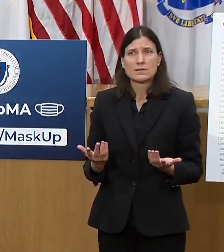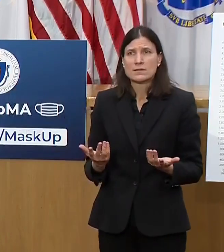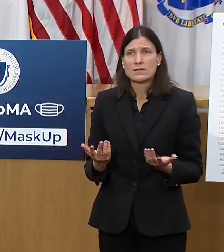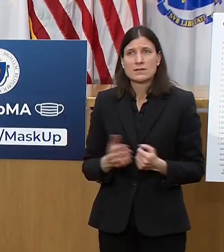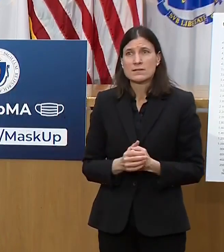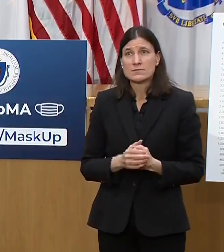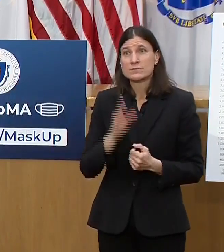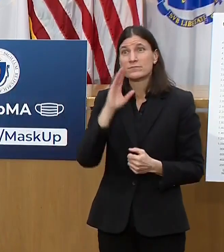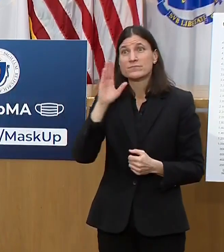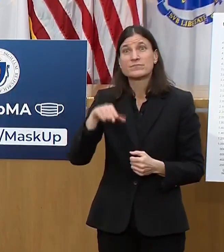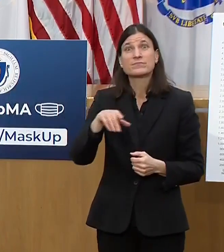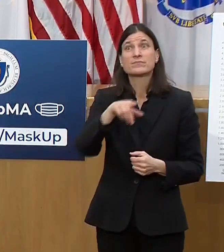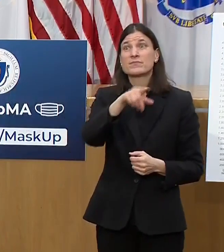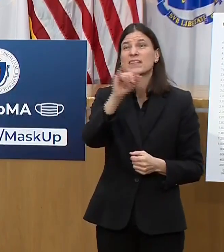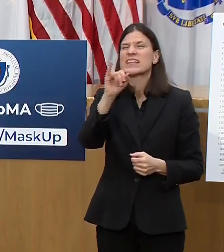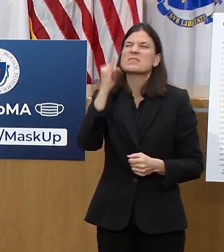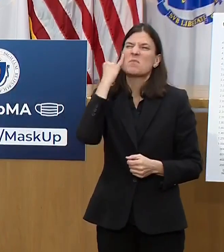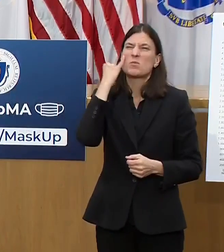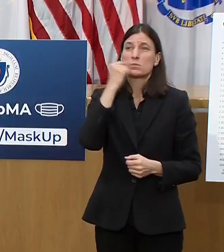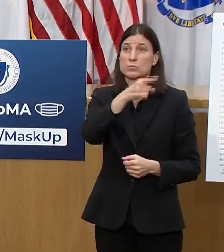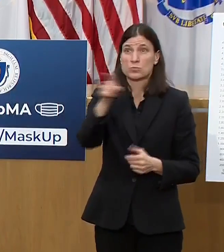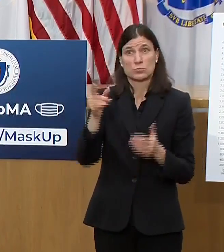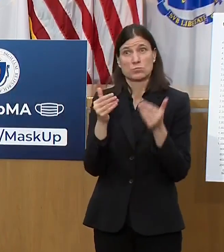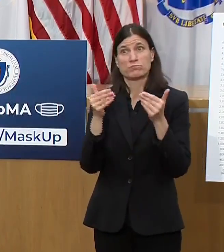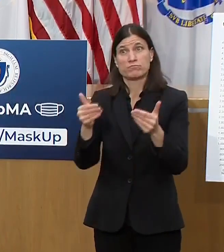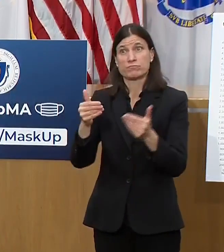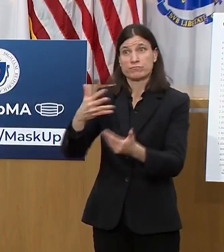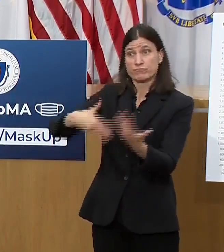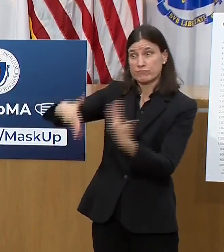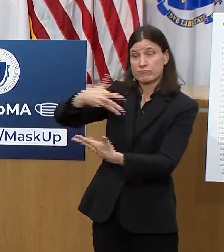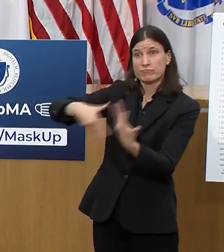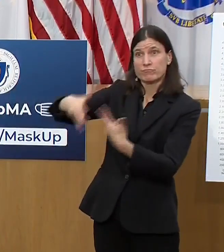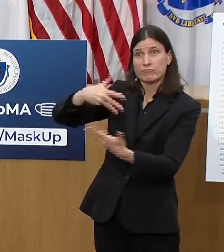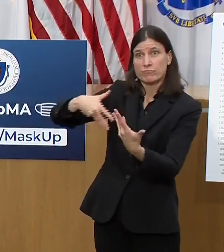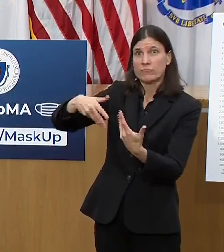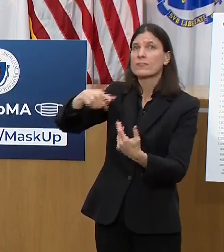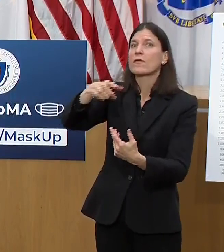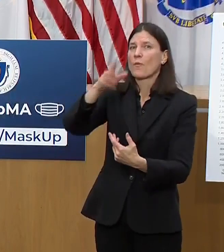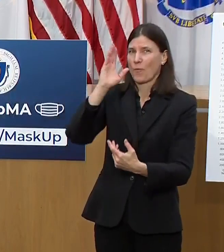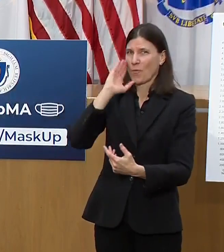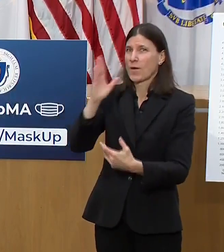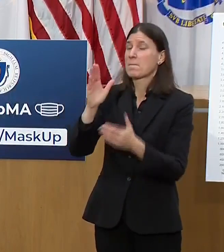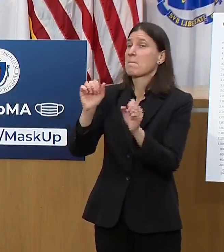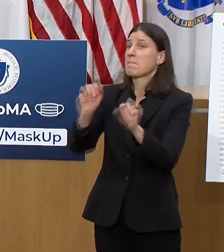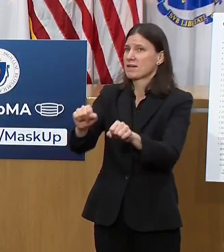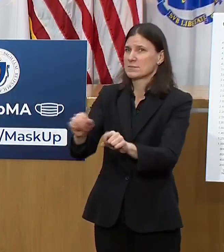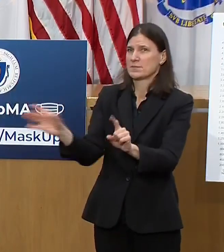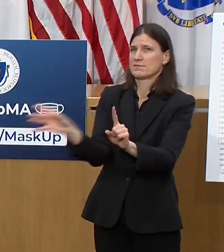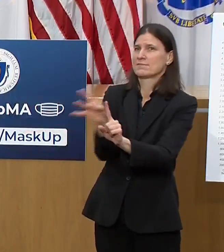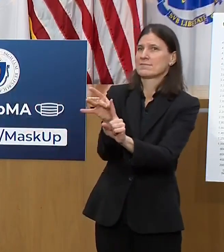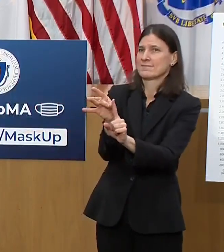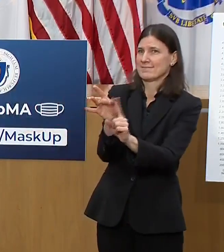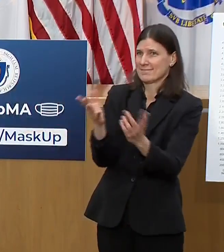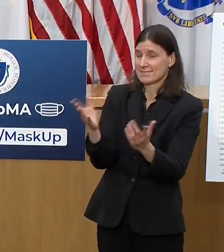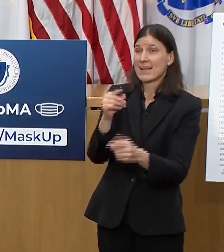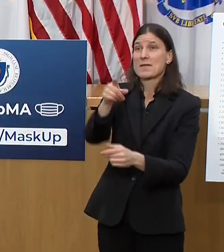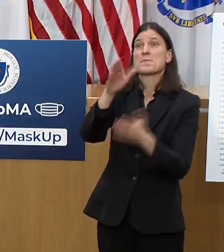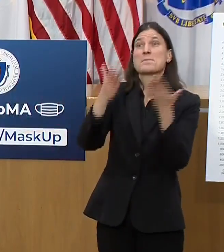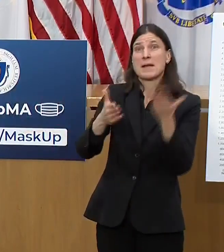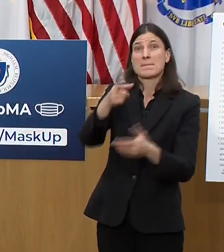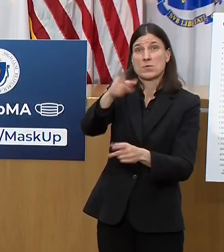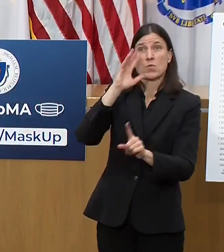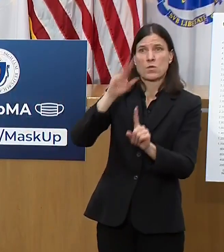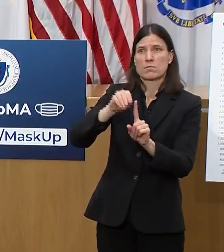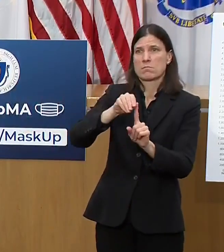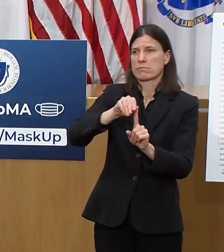to contracting COVID-19, also increasing the spread, which also increases our hospital volumes. And that makes it